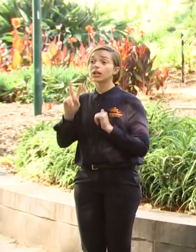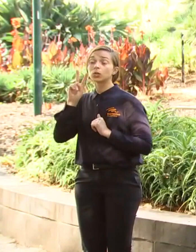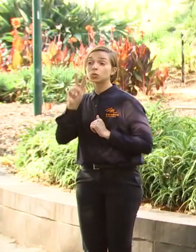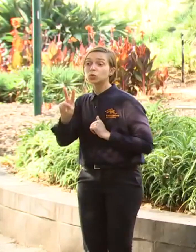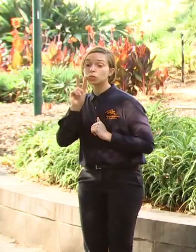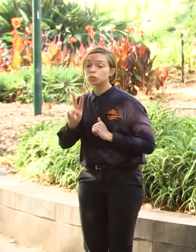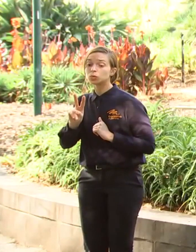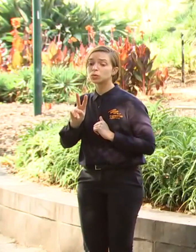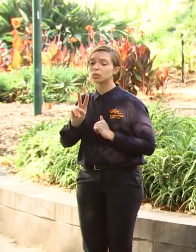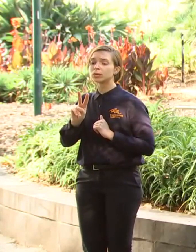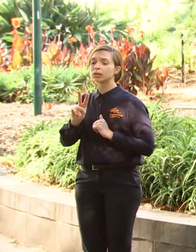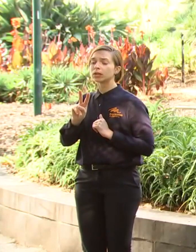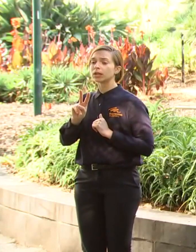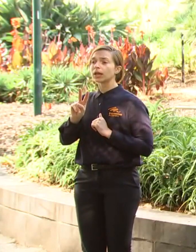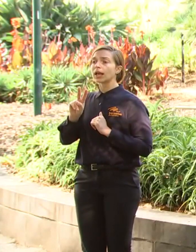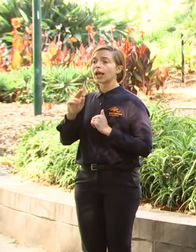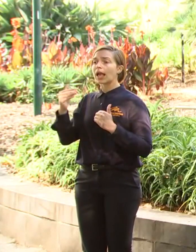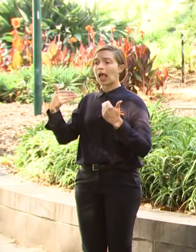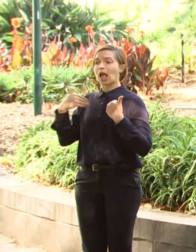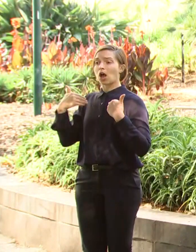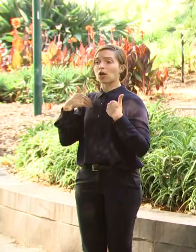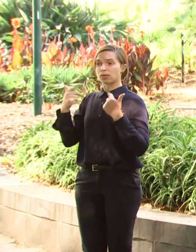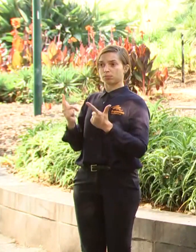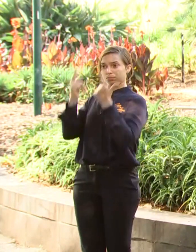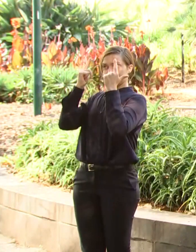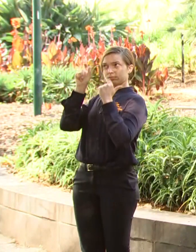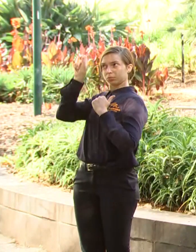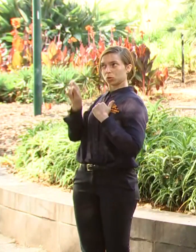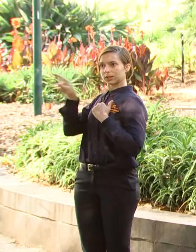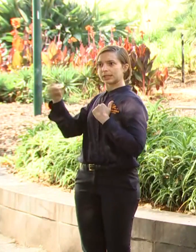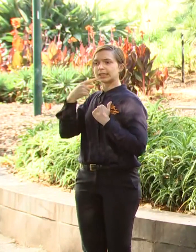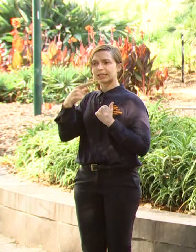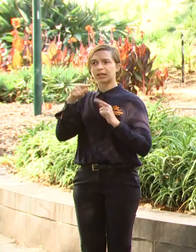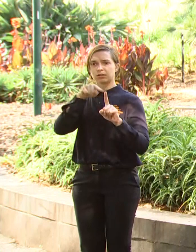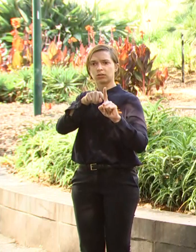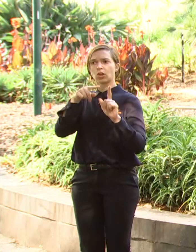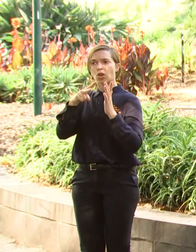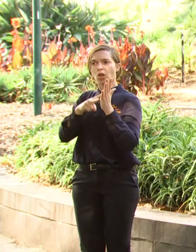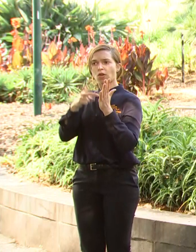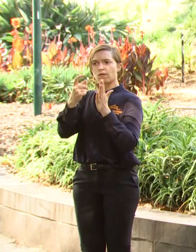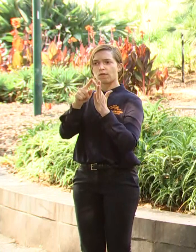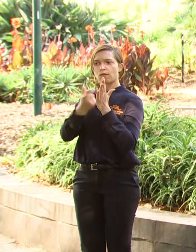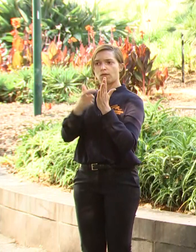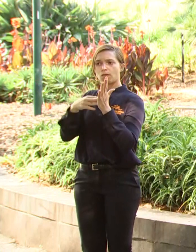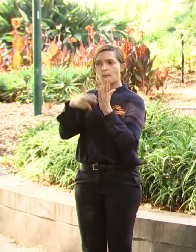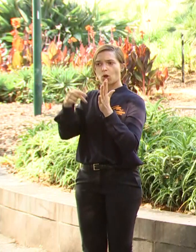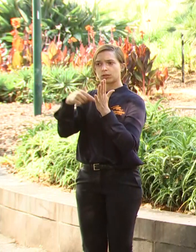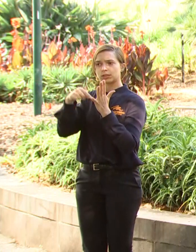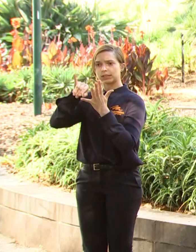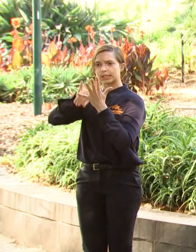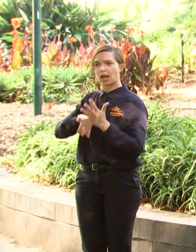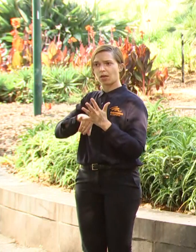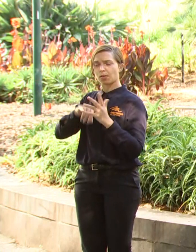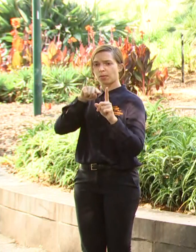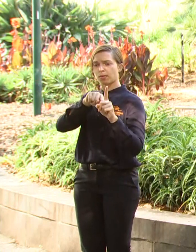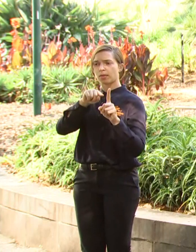housemate was developing symptoms. He Yes. had developed symptoms and he had been tested. Has he received his I'm not result? sure of his result. I